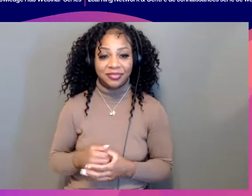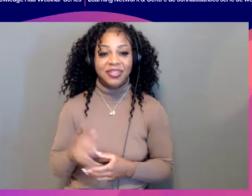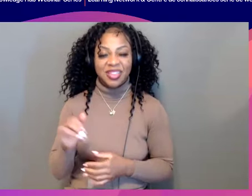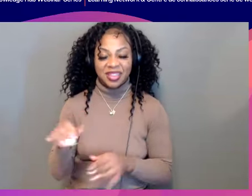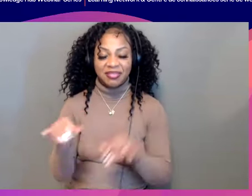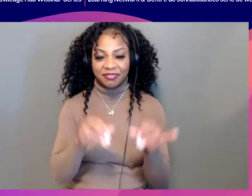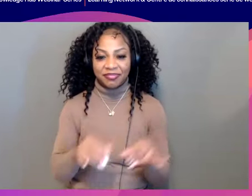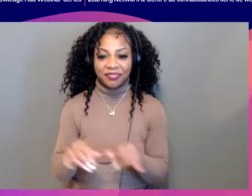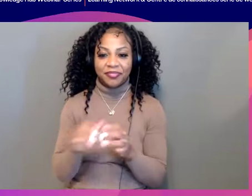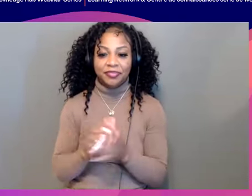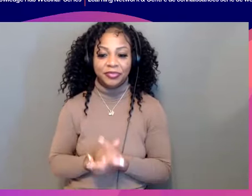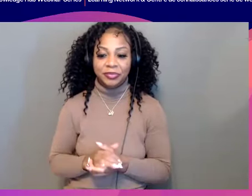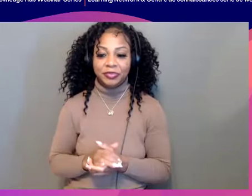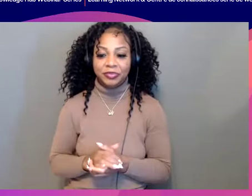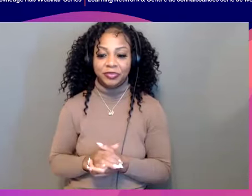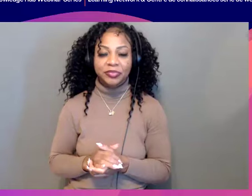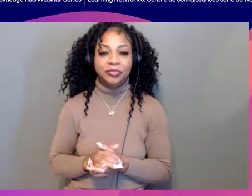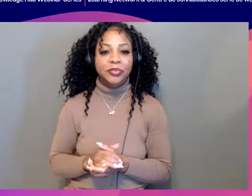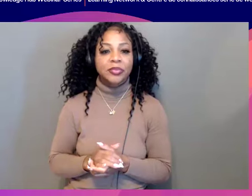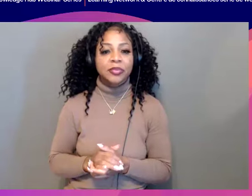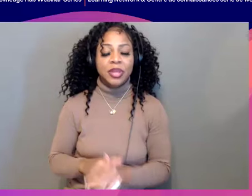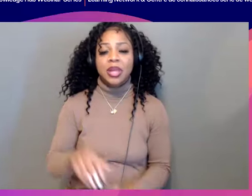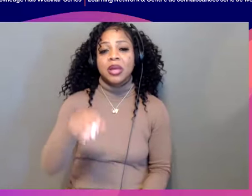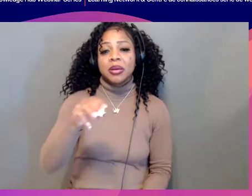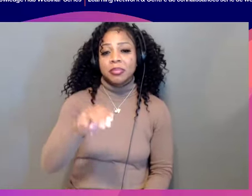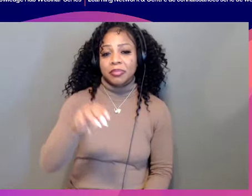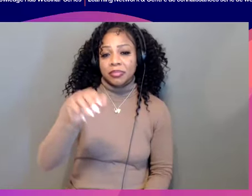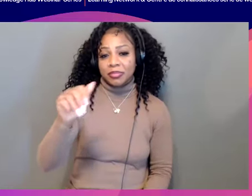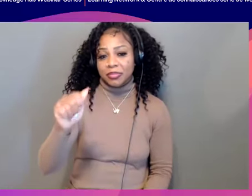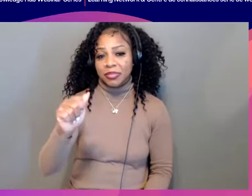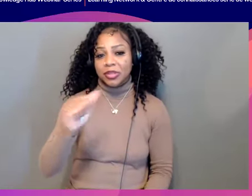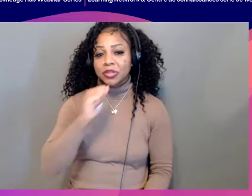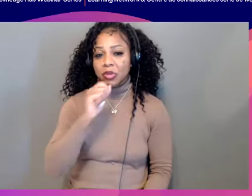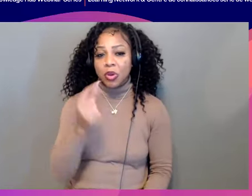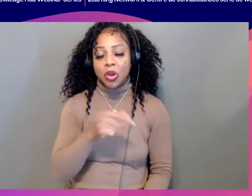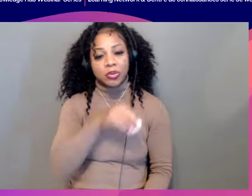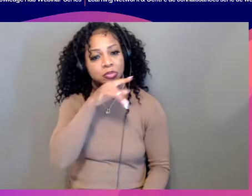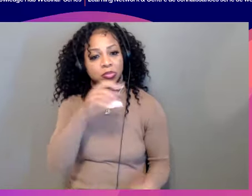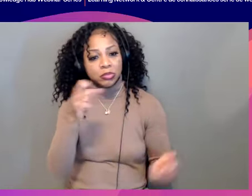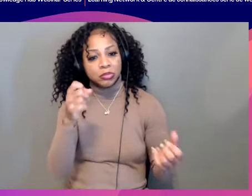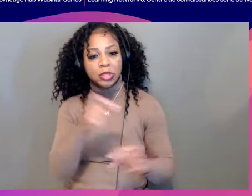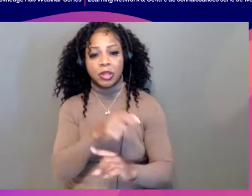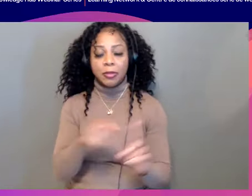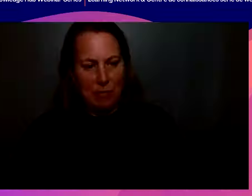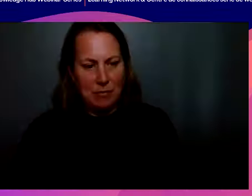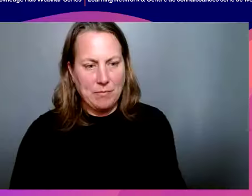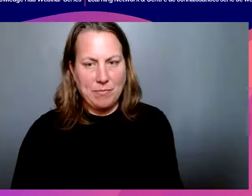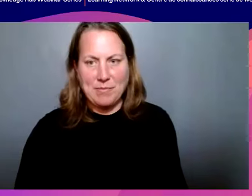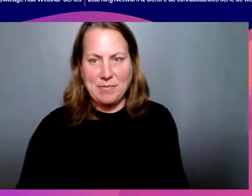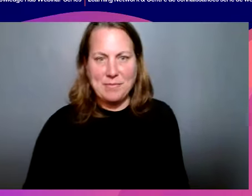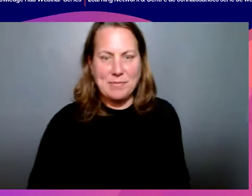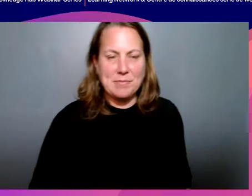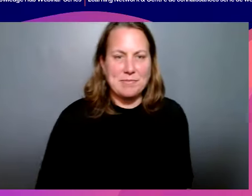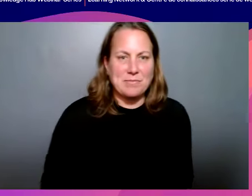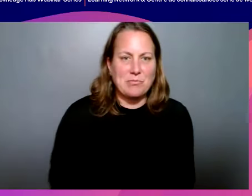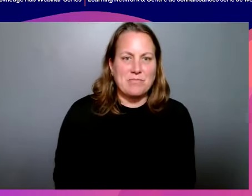common. And although these types of microaggressions are nonverbal, 2SLGBTQIA plus individuals can